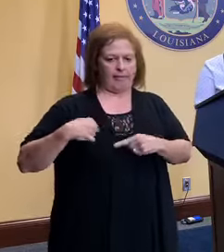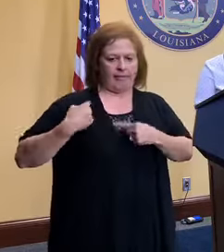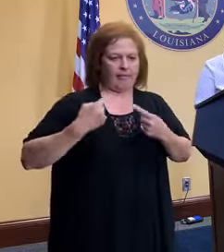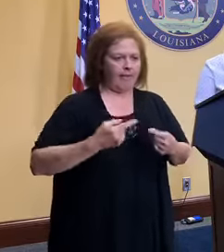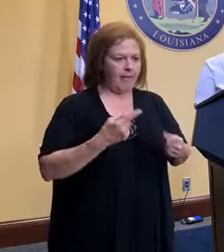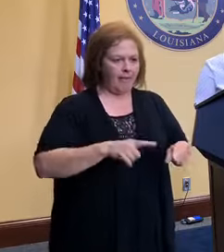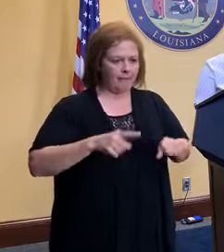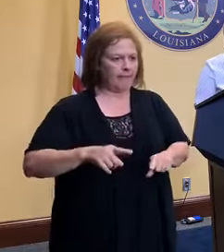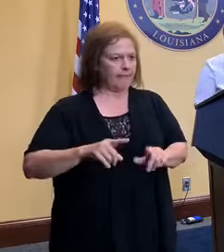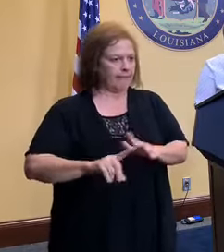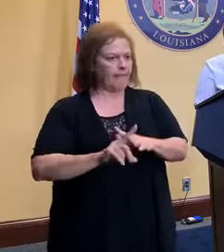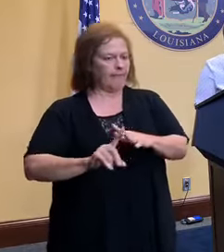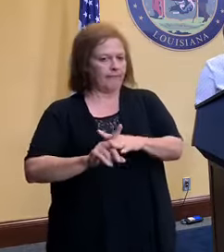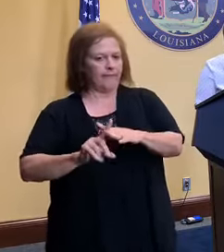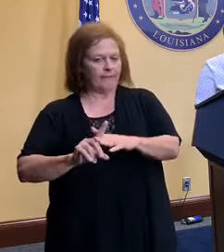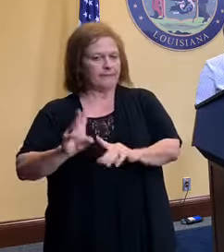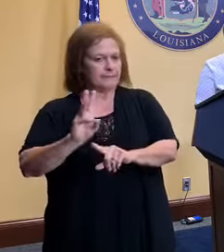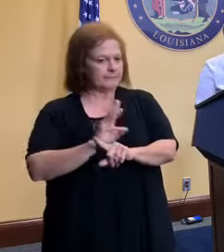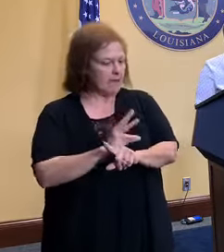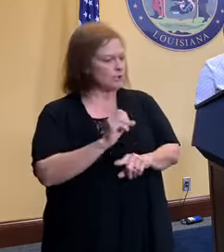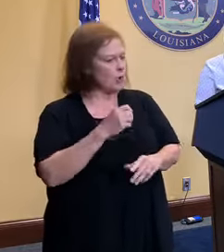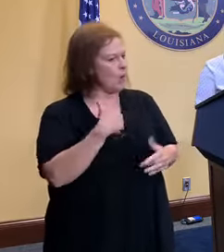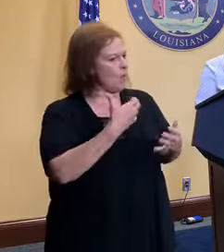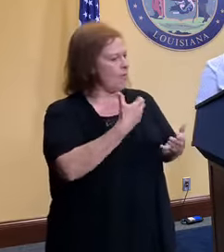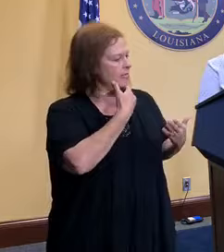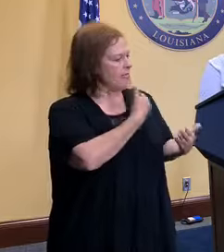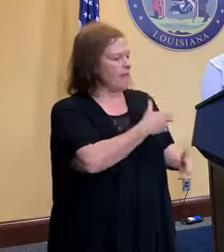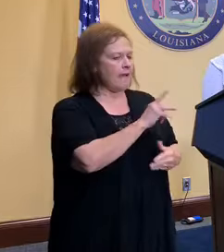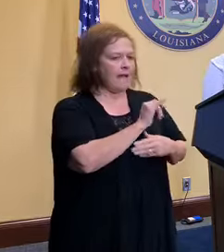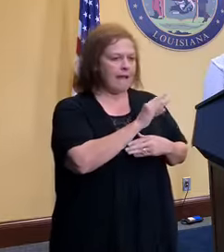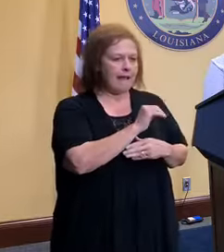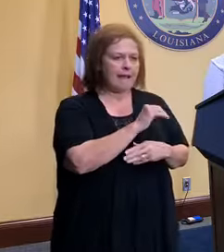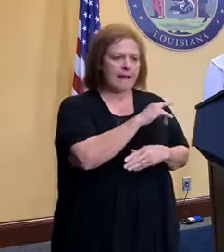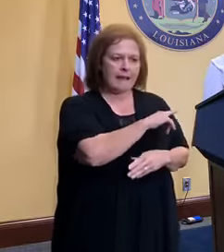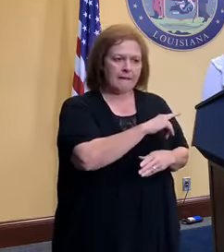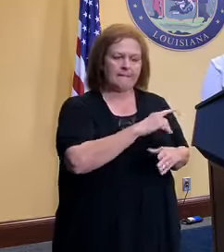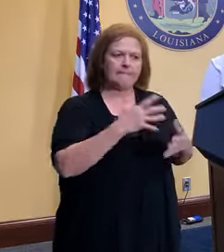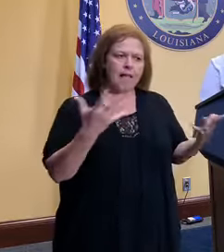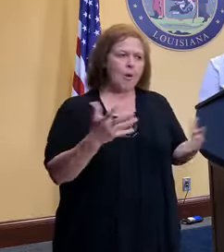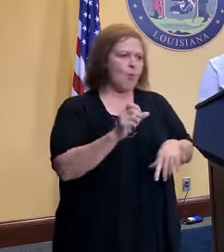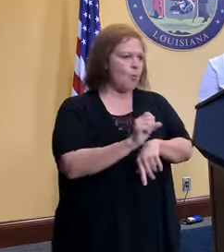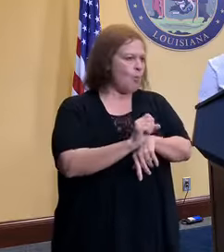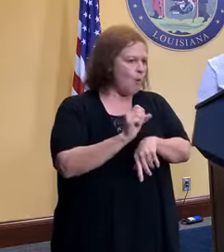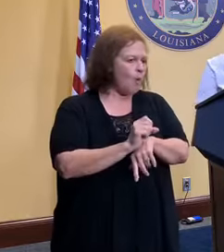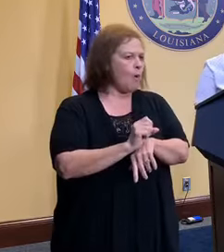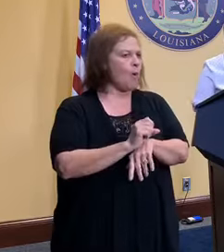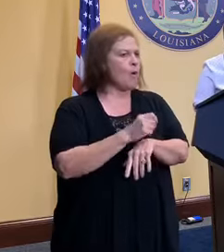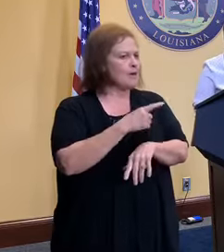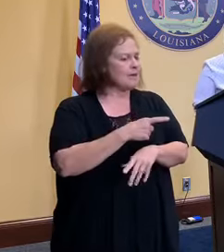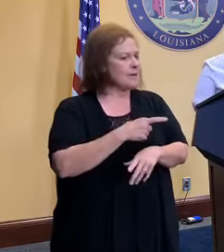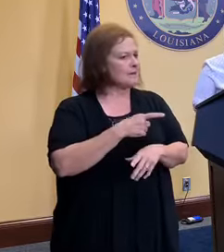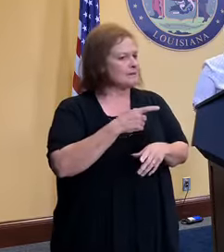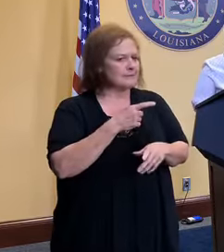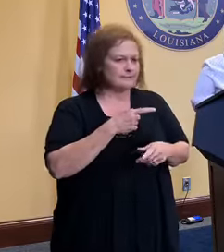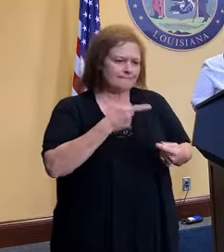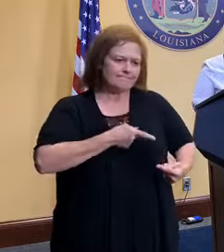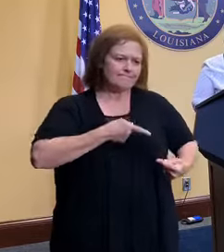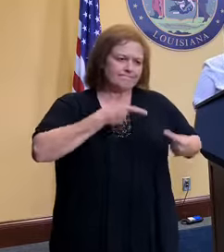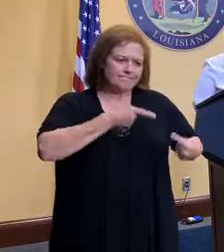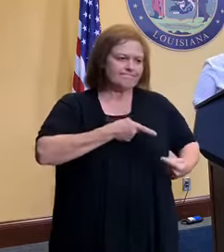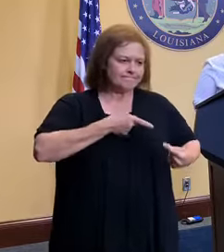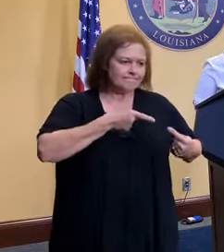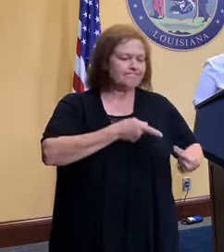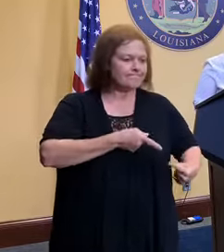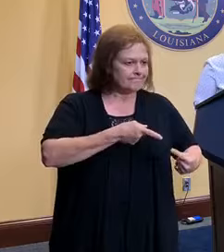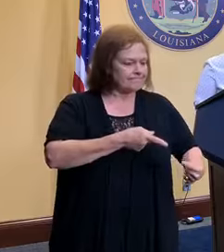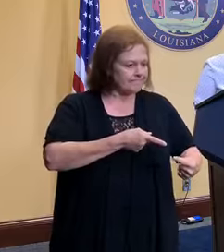to commend Ms. Kim LeGroux for her leadership, her tireless efforts, and her tenacity getting us through and up